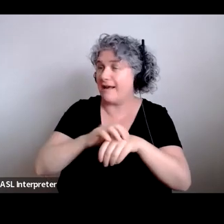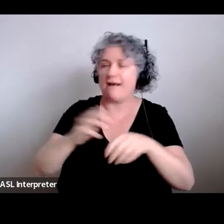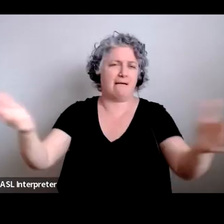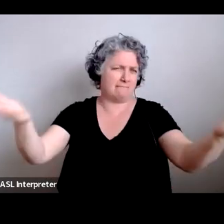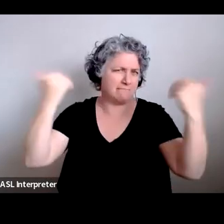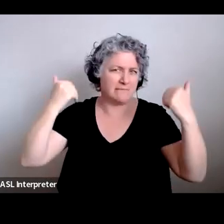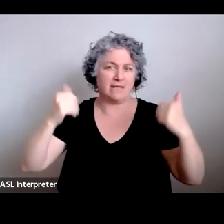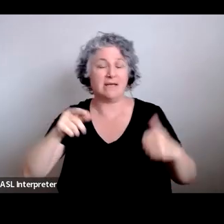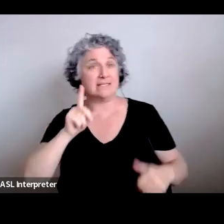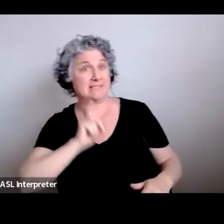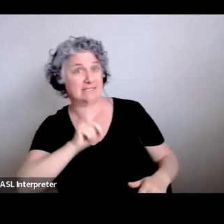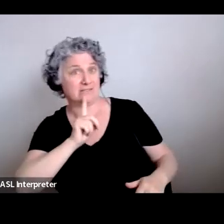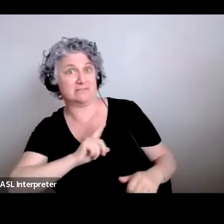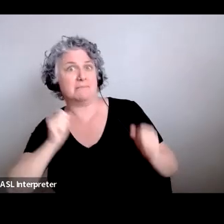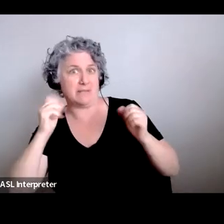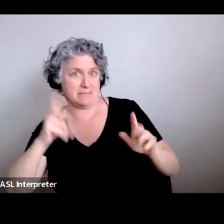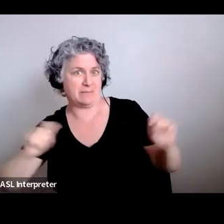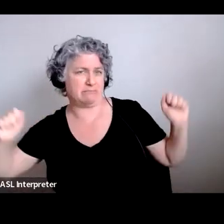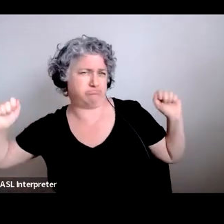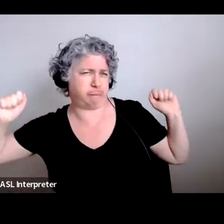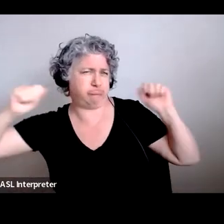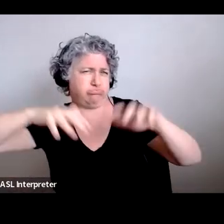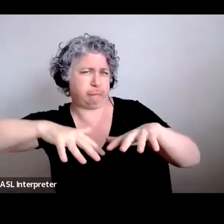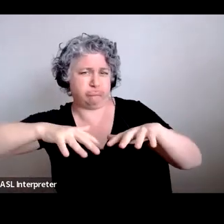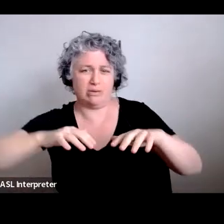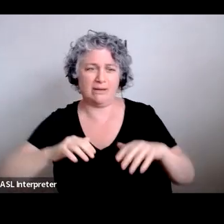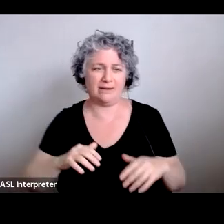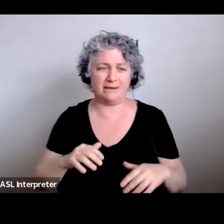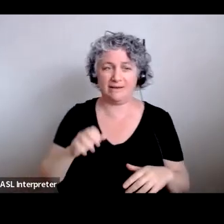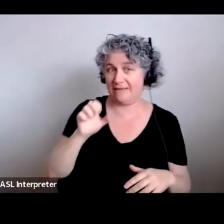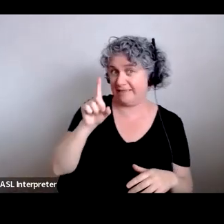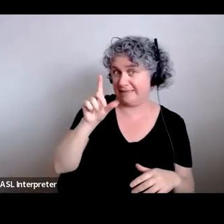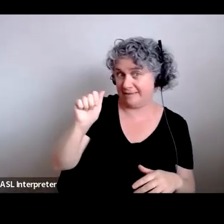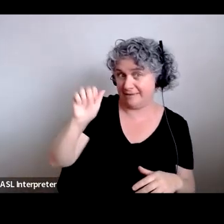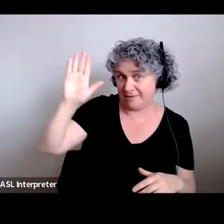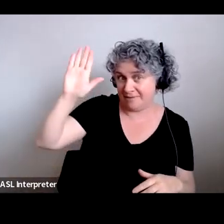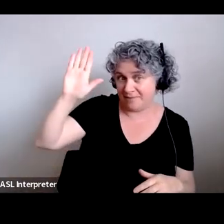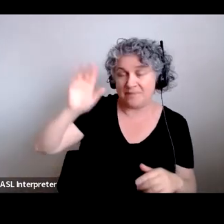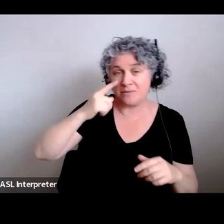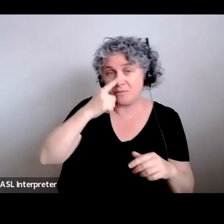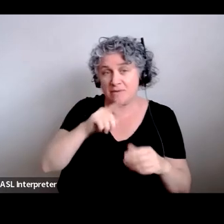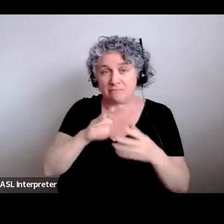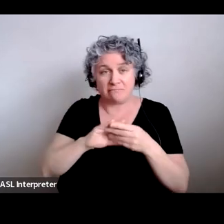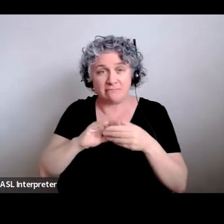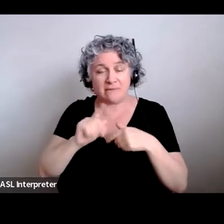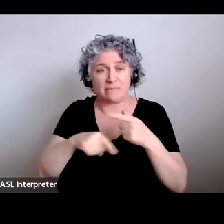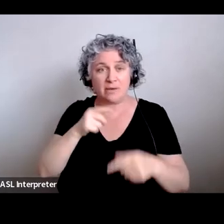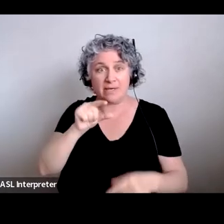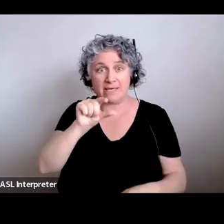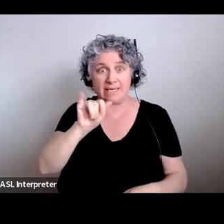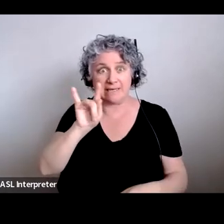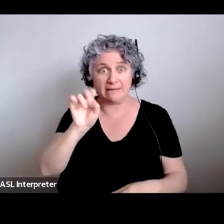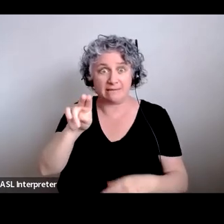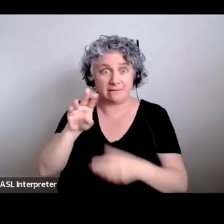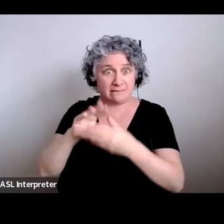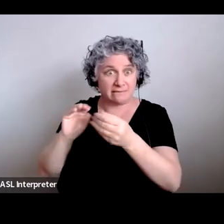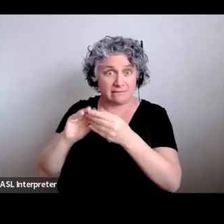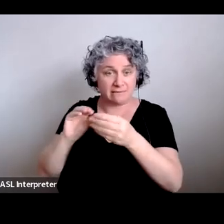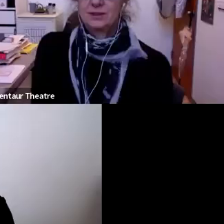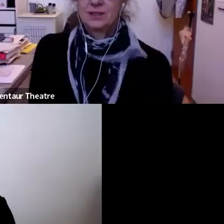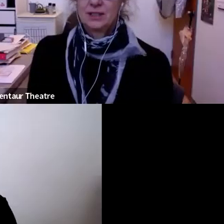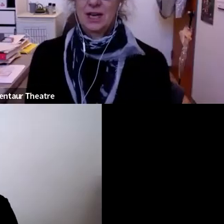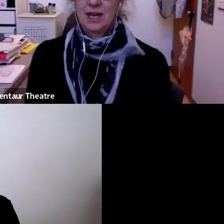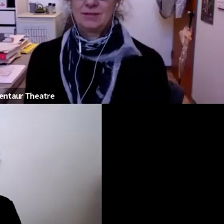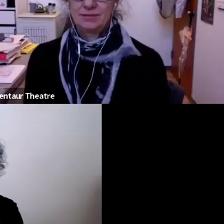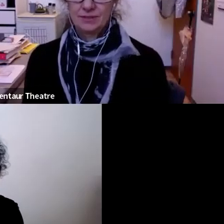lots of people coming to that. Right? Yeah. I think I'd love to hop on to what Gideon said, though, because I think that's the actual